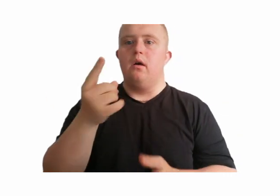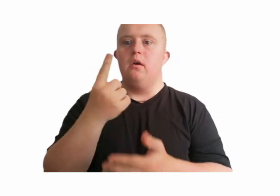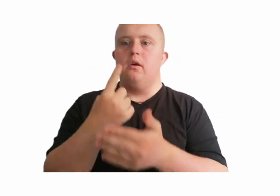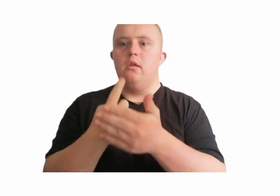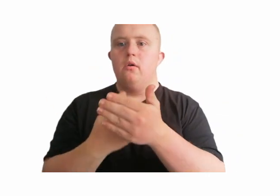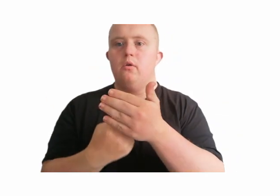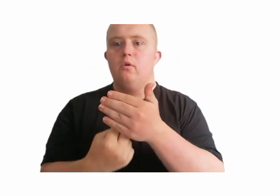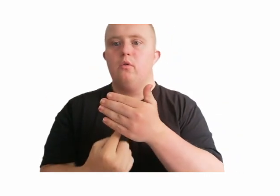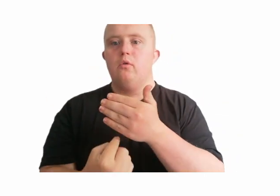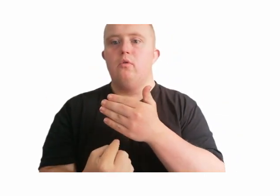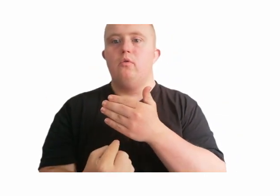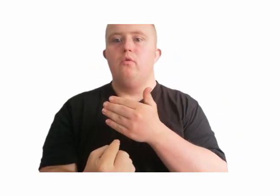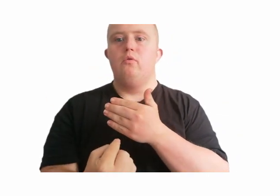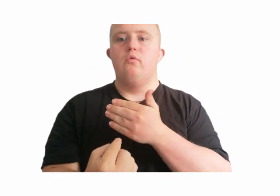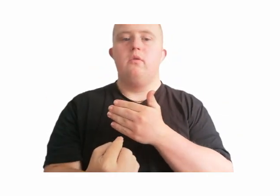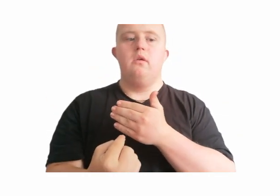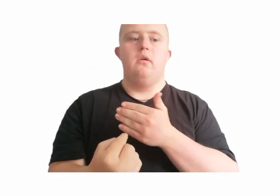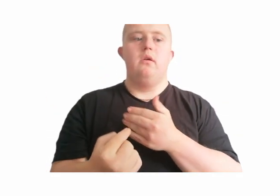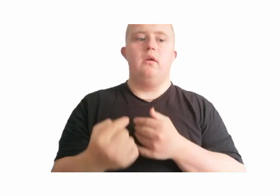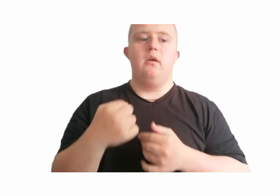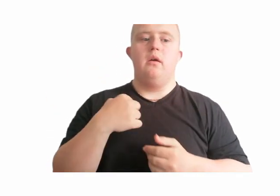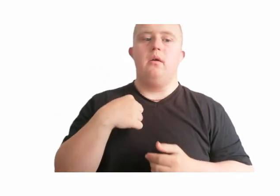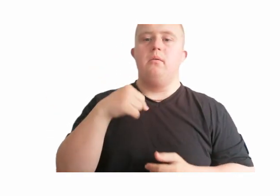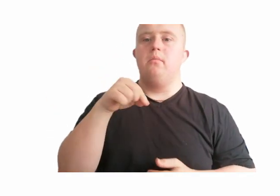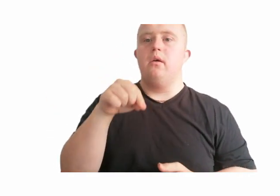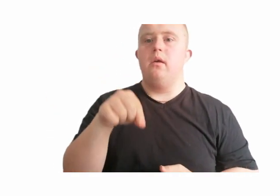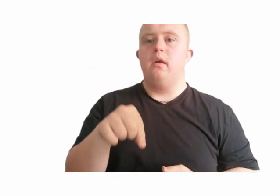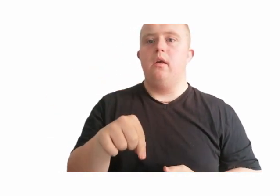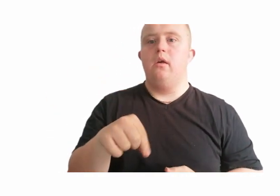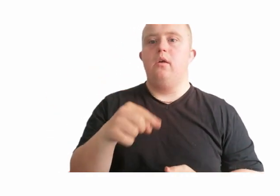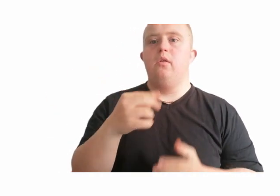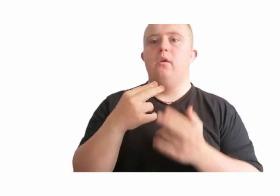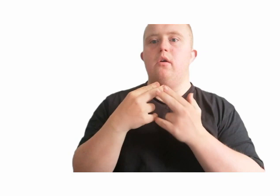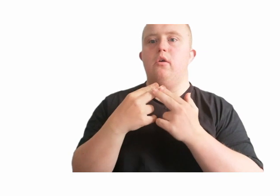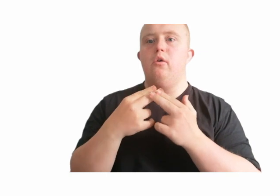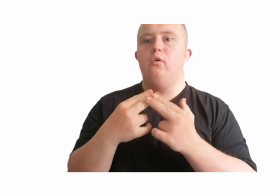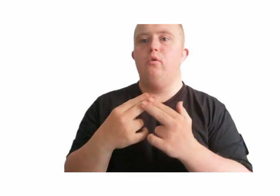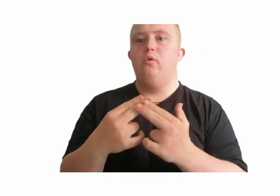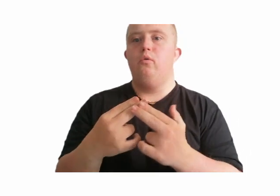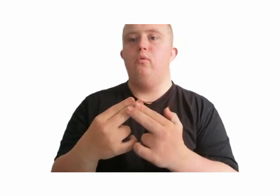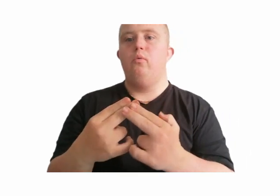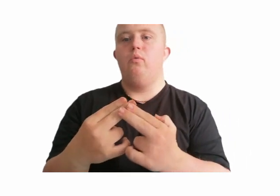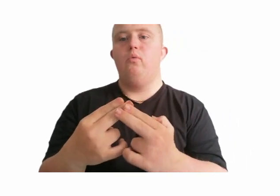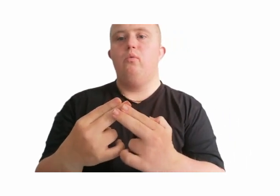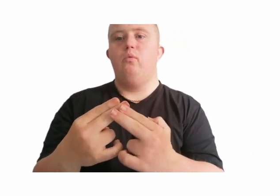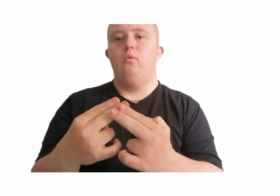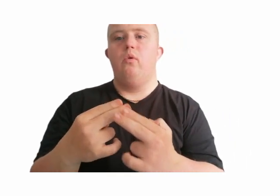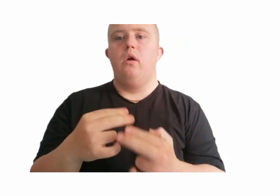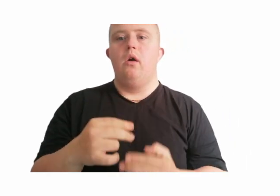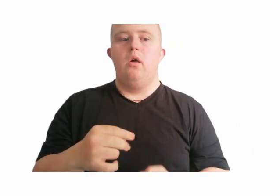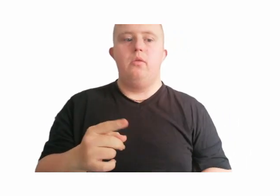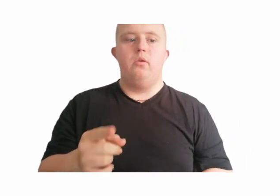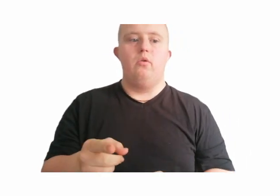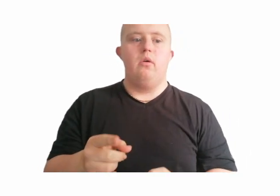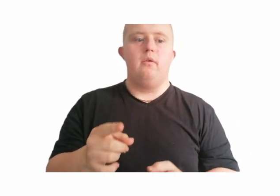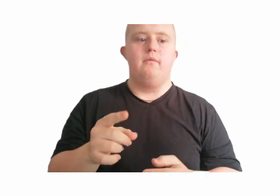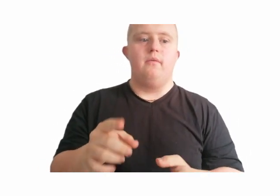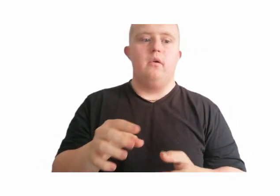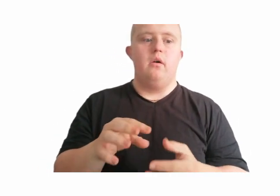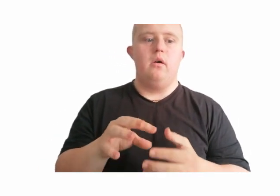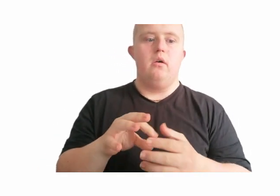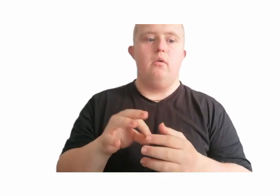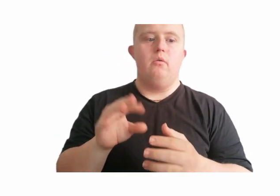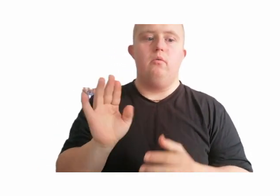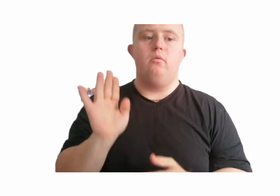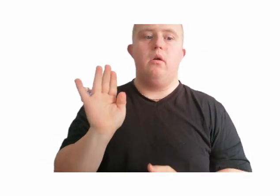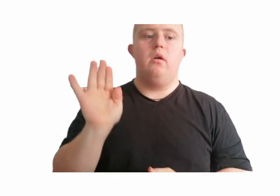not alone, but I am here with you Though you're